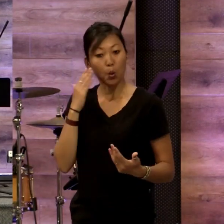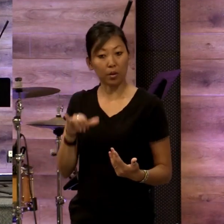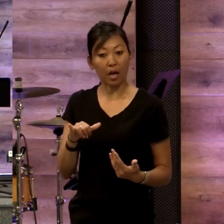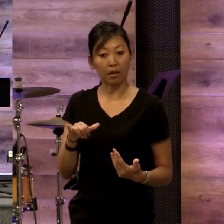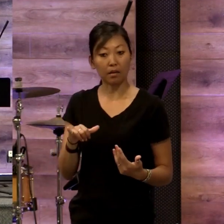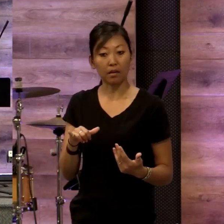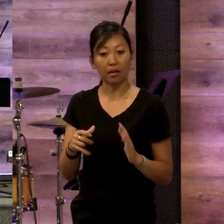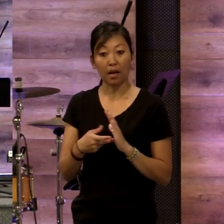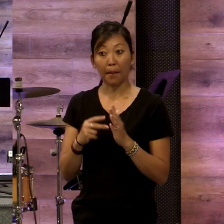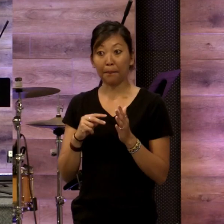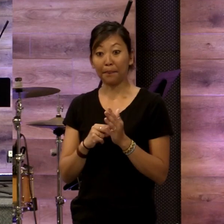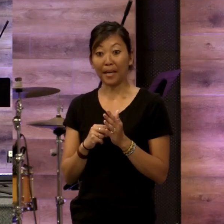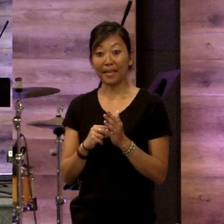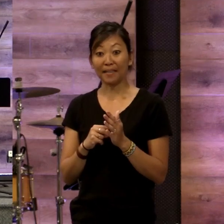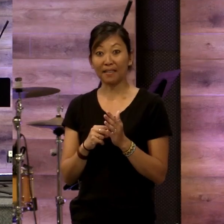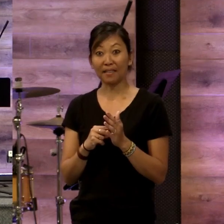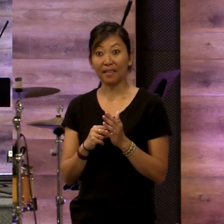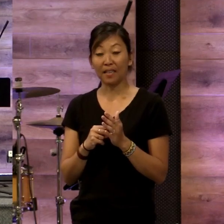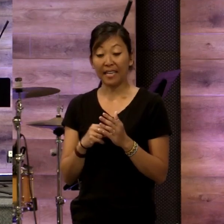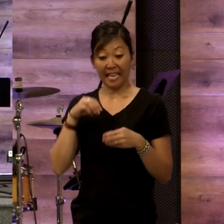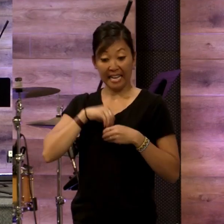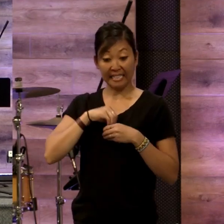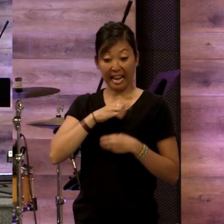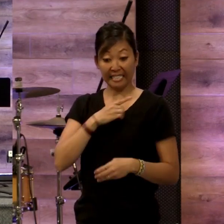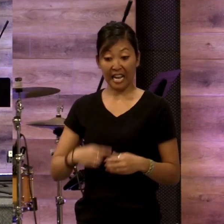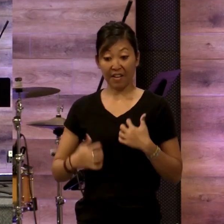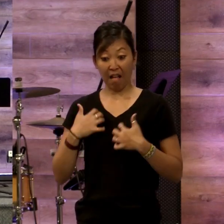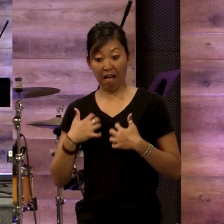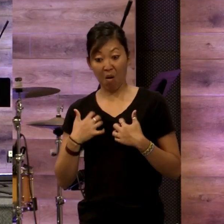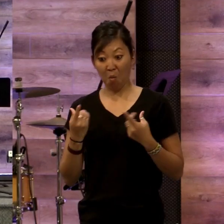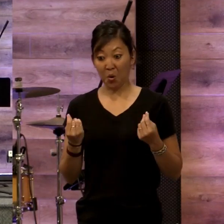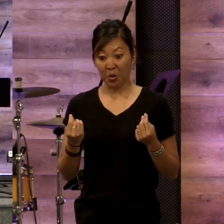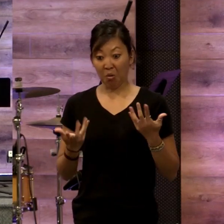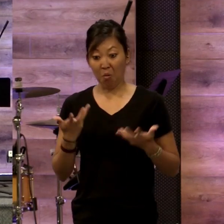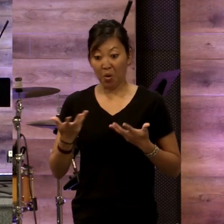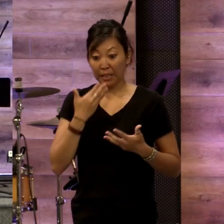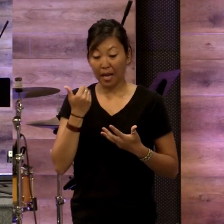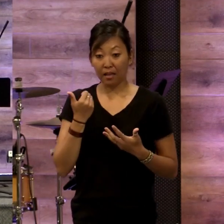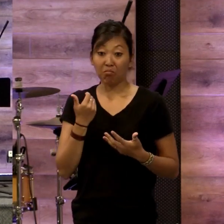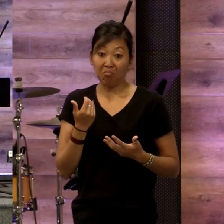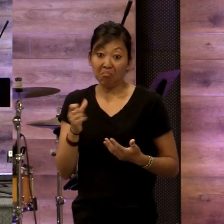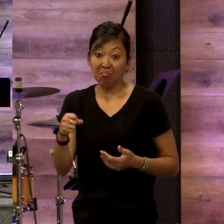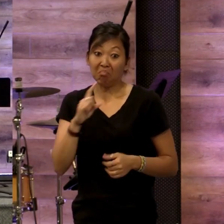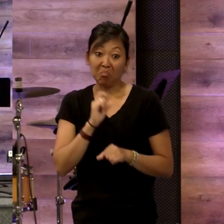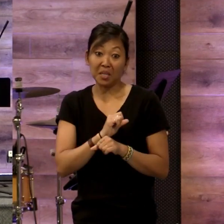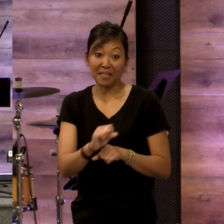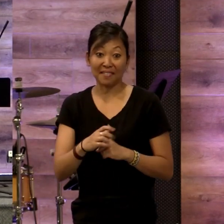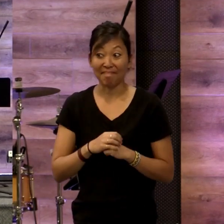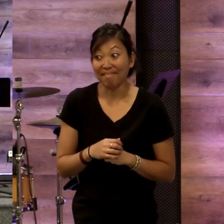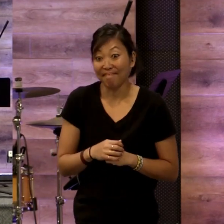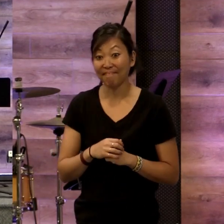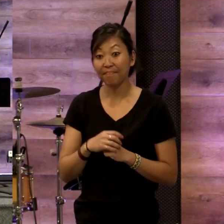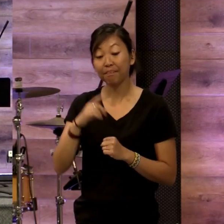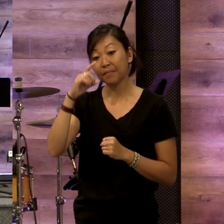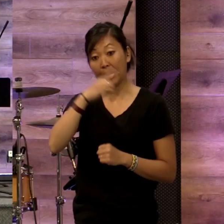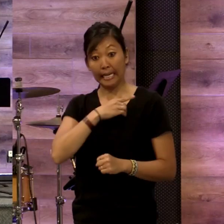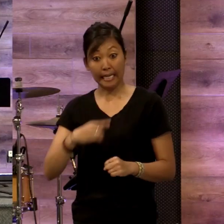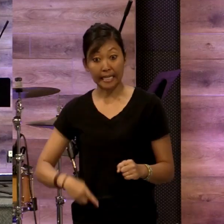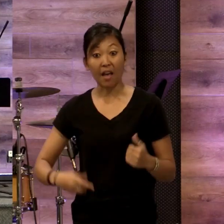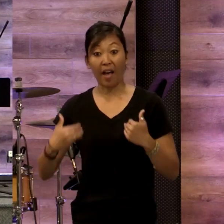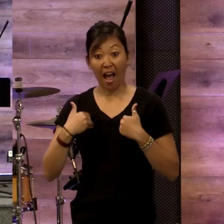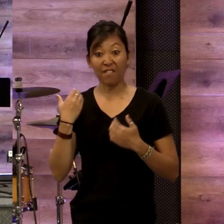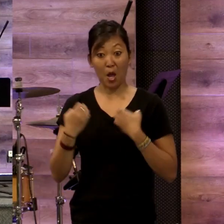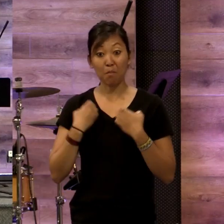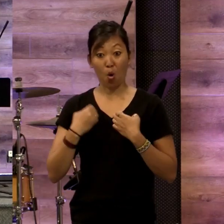that doesn't mean that there's no emotional struggle going on as he wrestles with, should I do this or not? I mean, if you want to know that King David had some